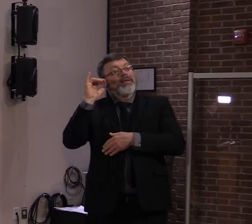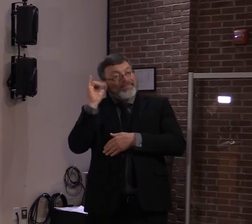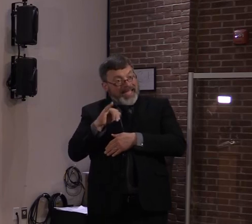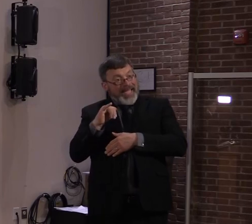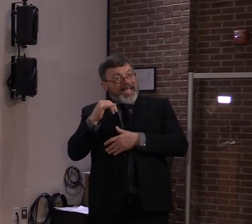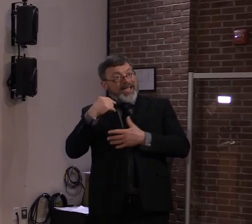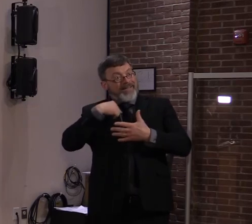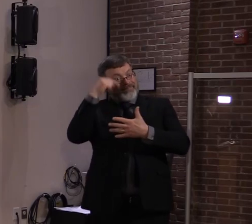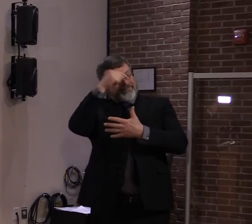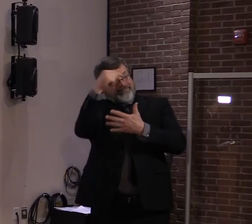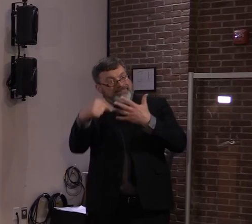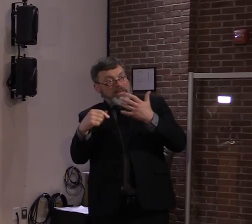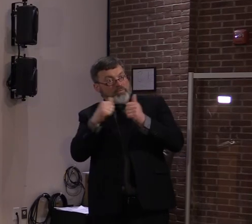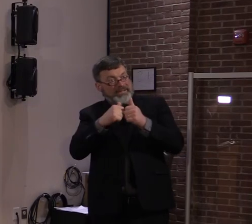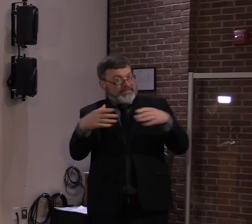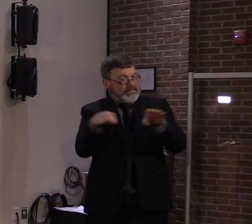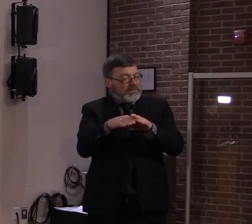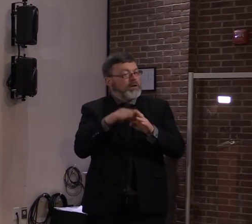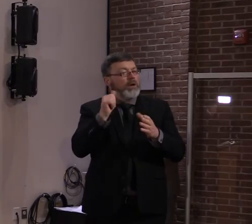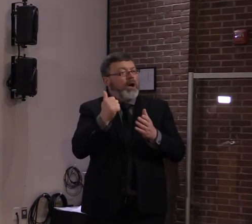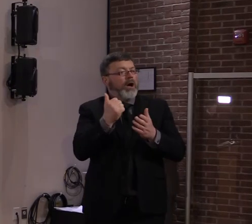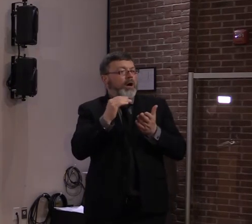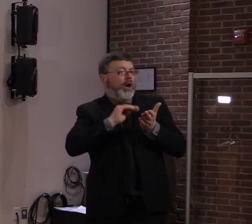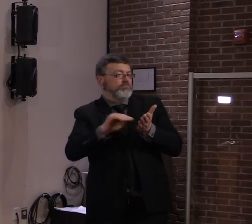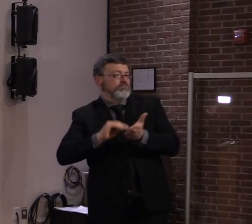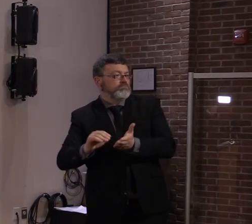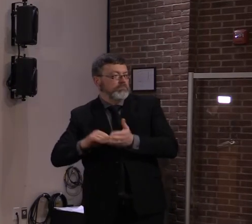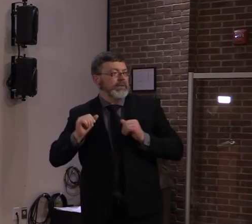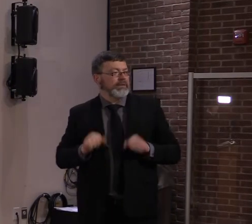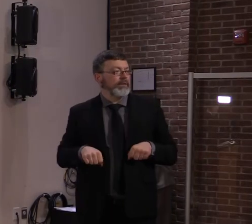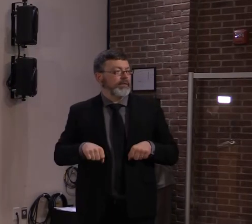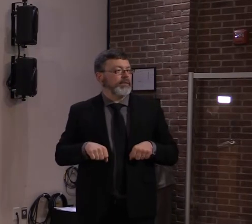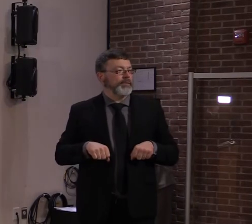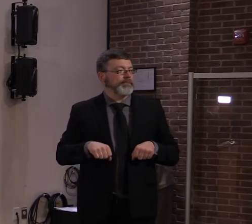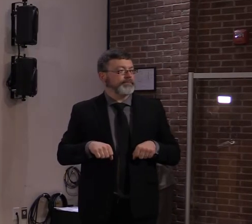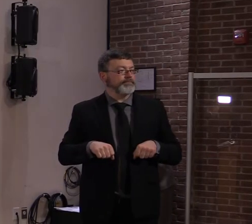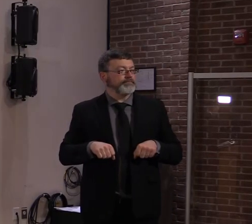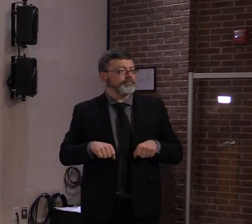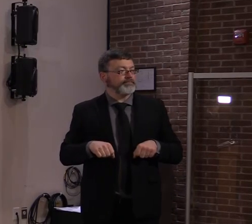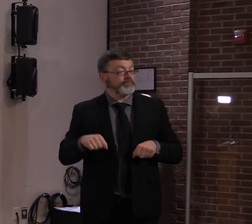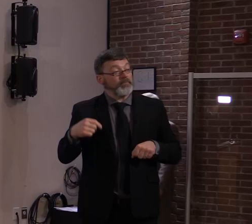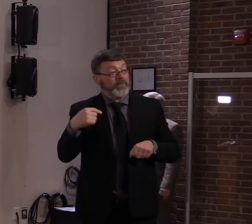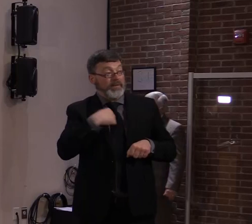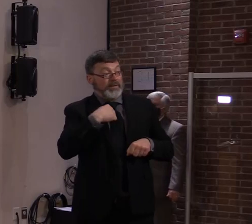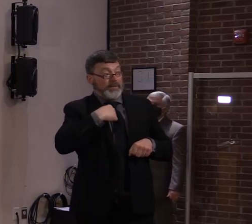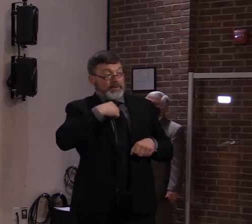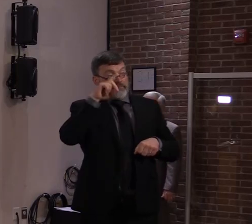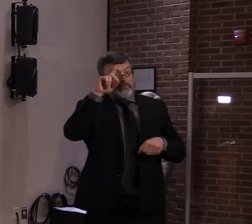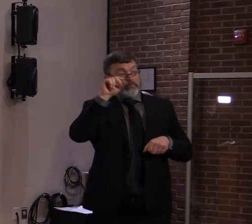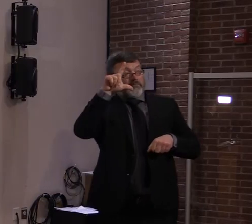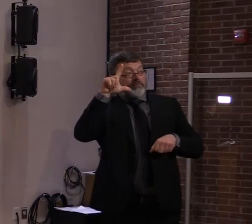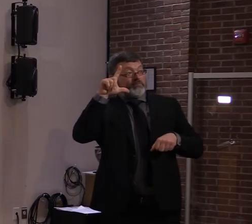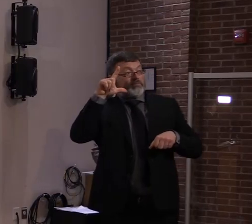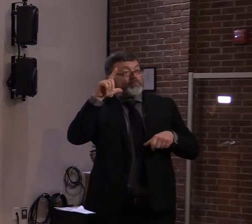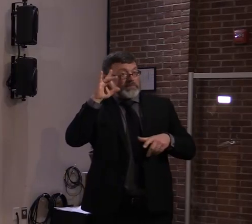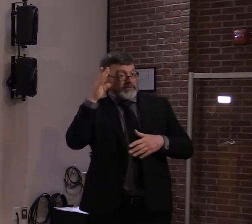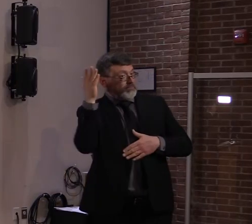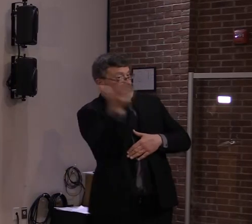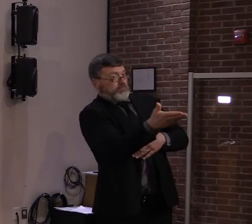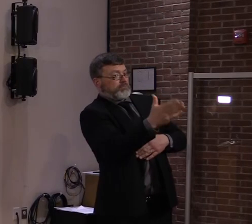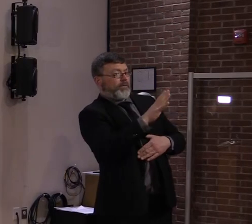providing them formal notice that they did not comply with the timeline, and to let them know that